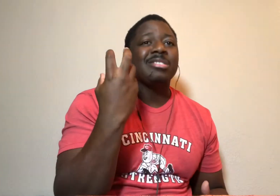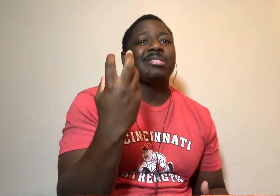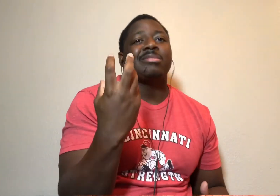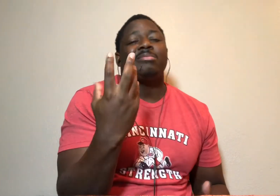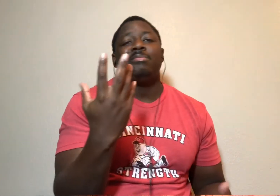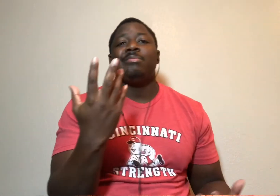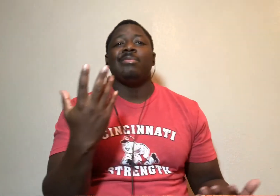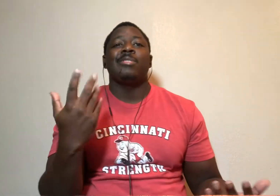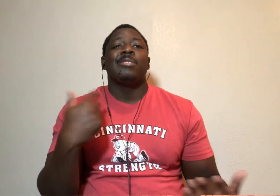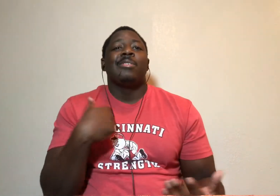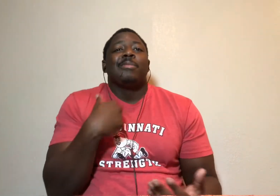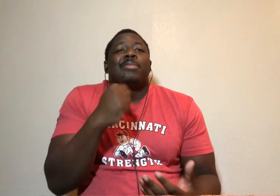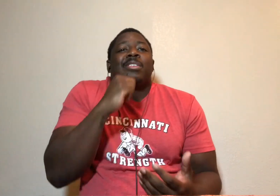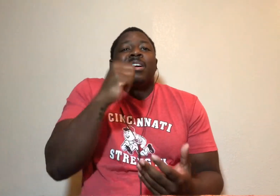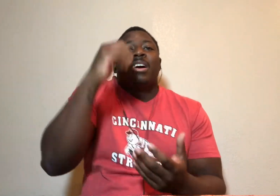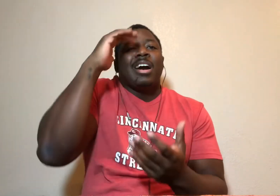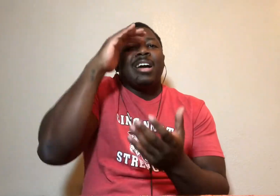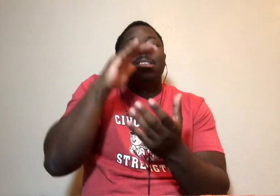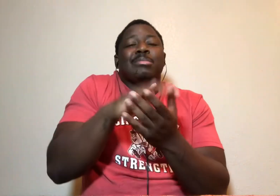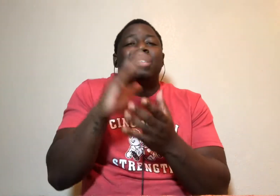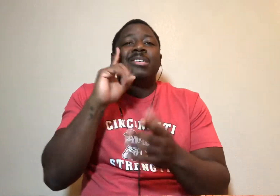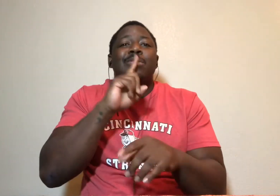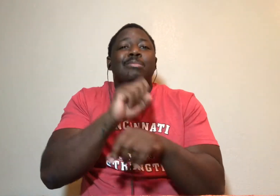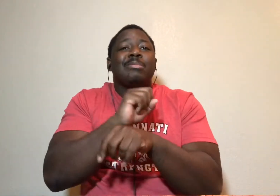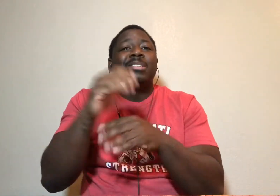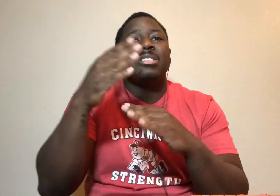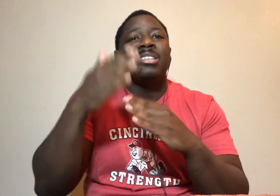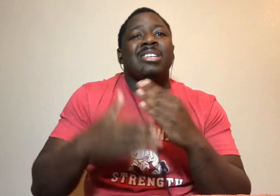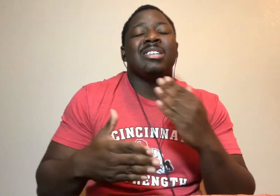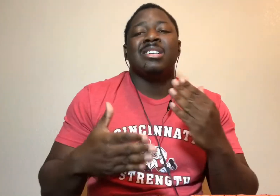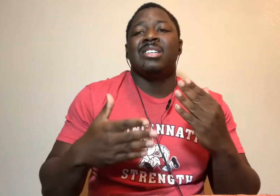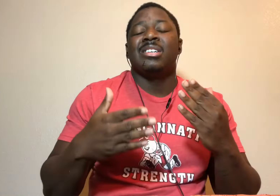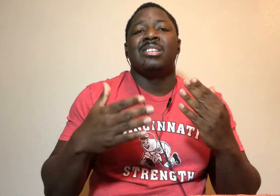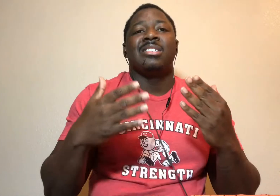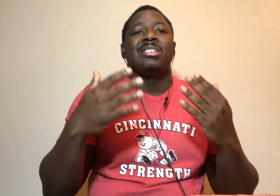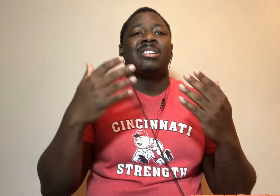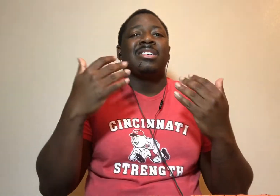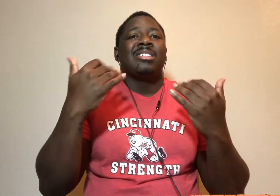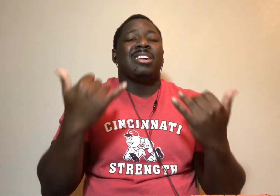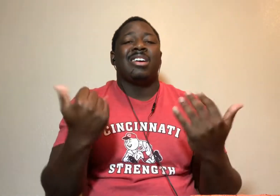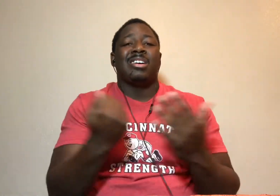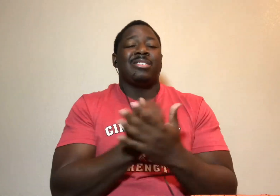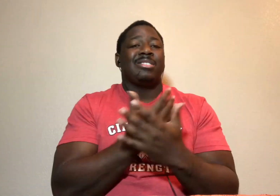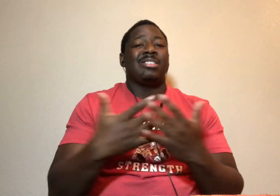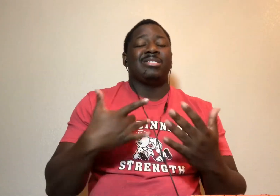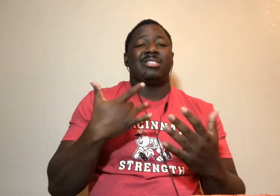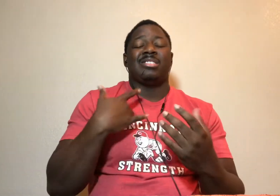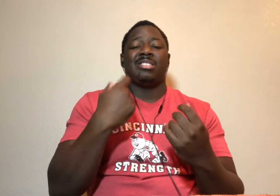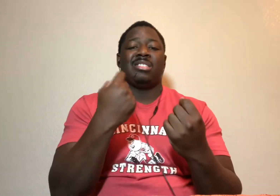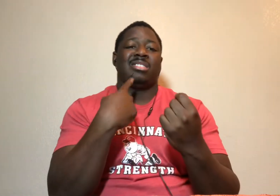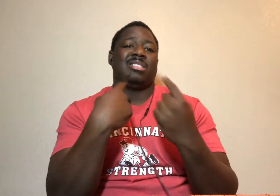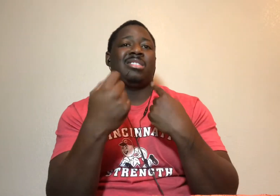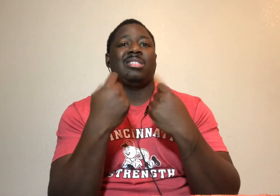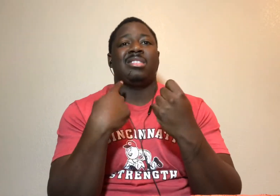everything. Whoa. I did not believe that it would end, no. Everything came second to the band,